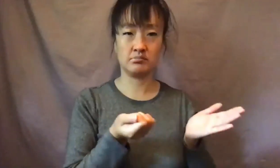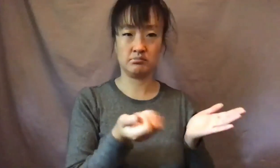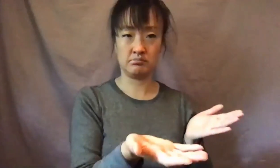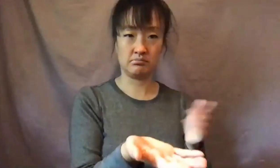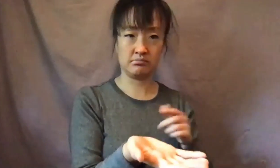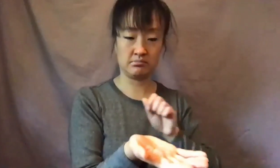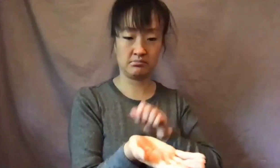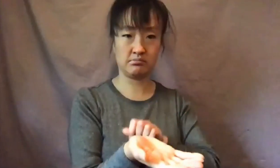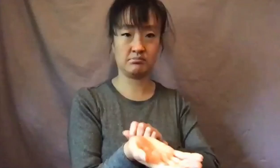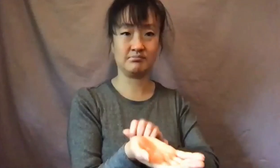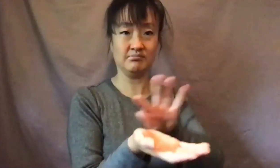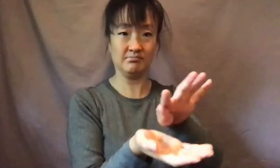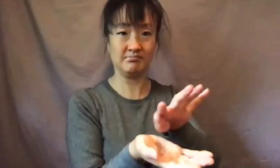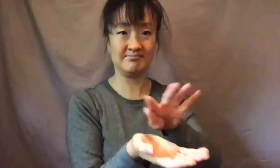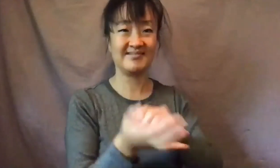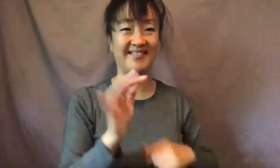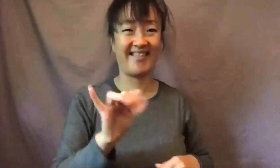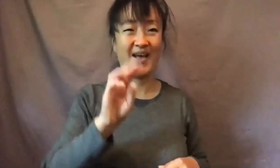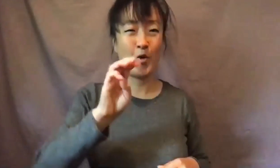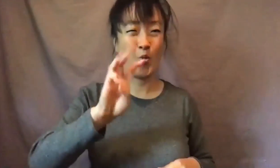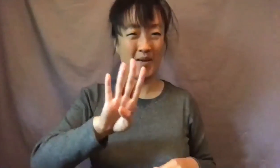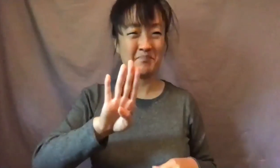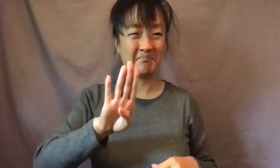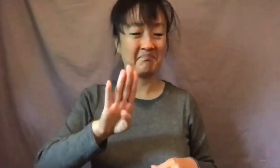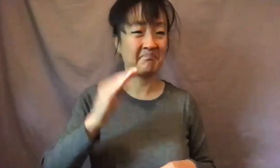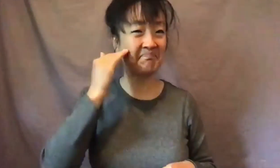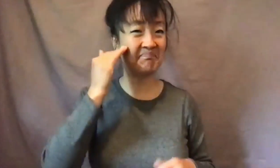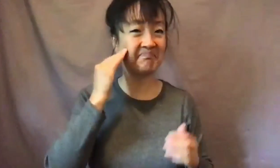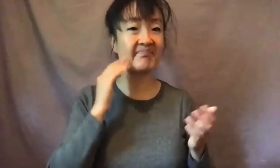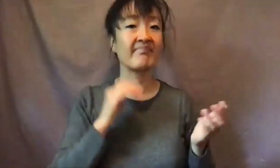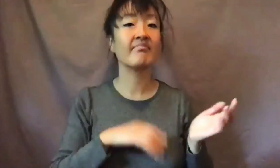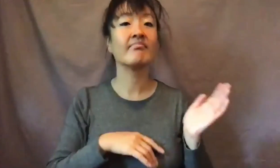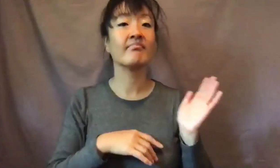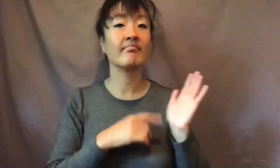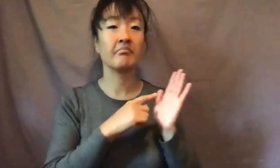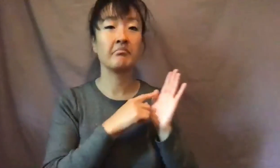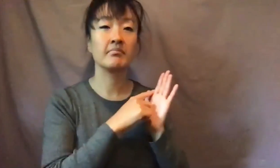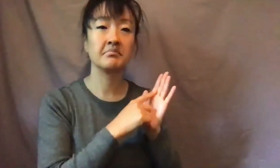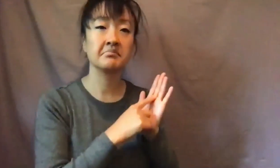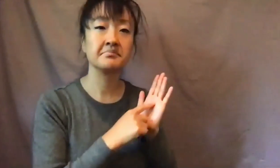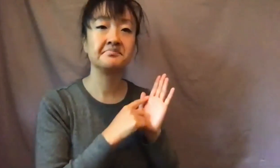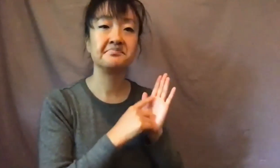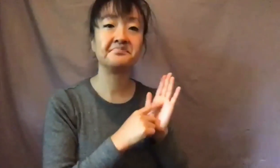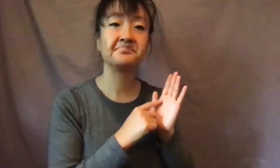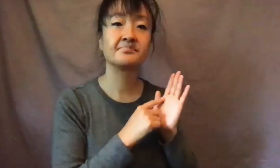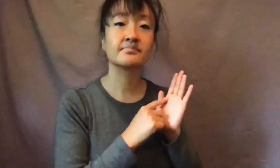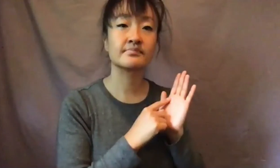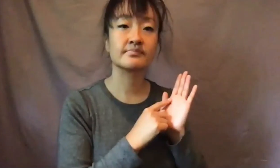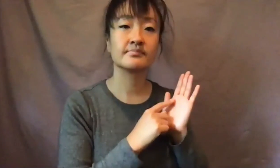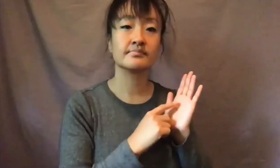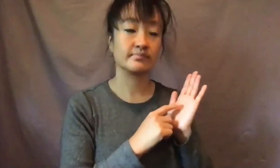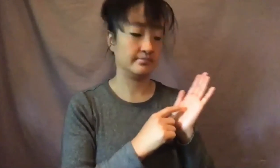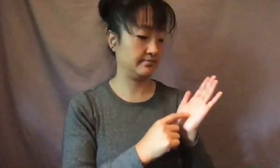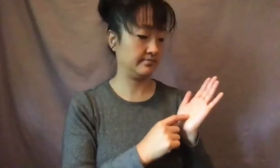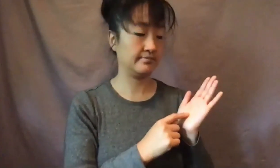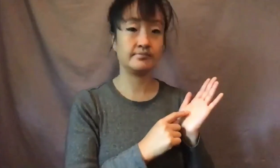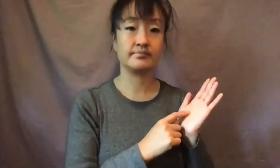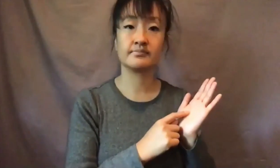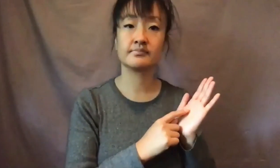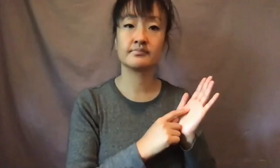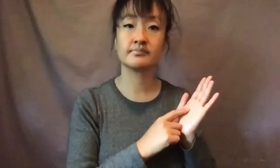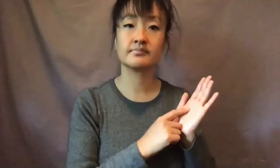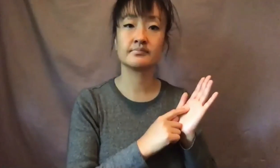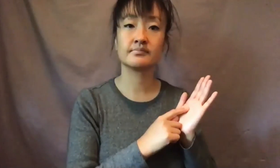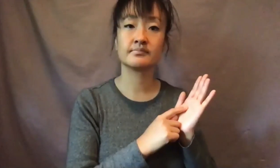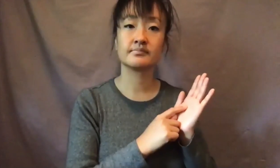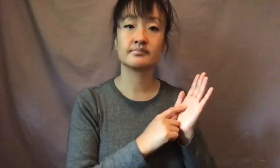right? This part, you want to be thinking like, what's just be this point right behind the ball of our foot, right?